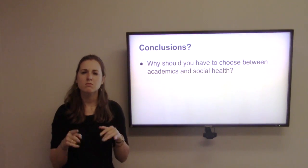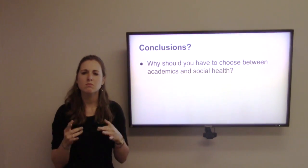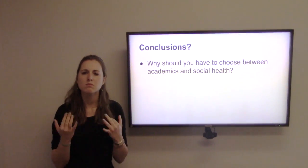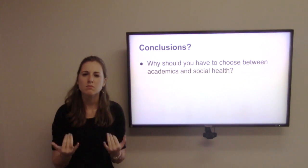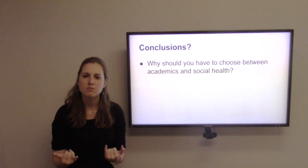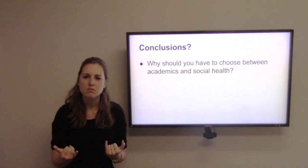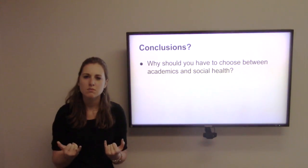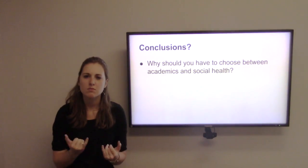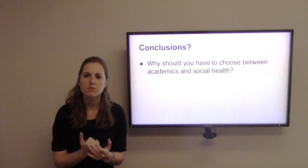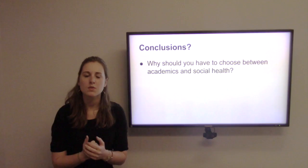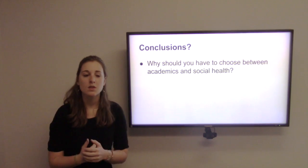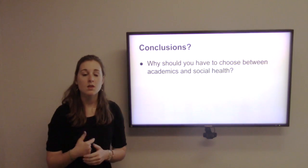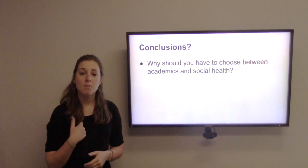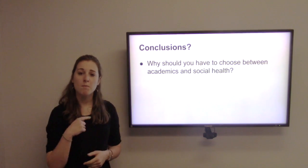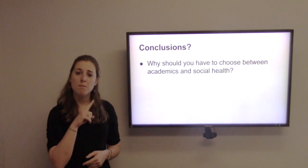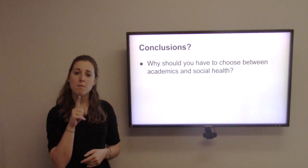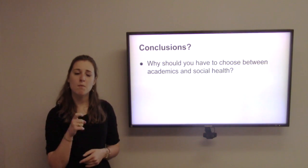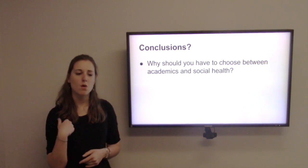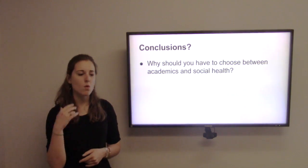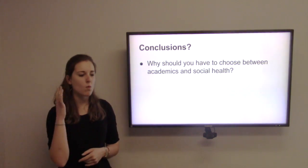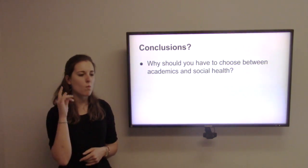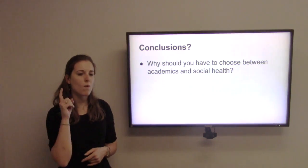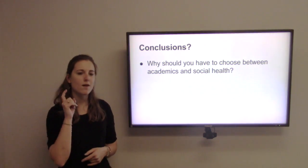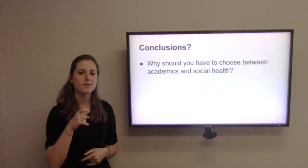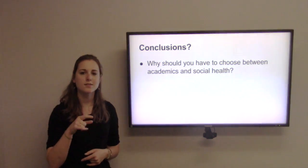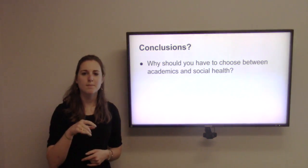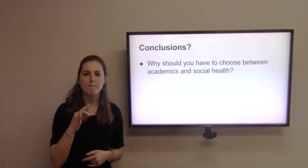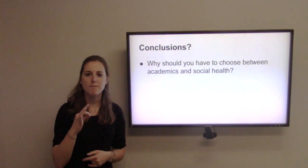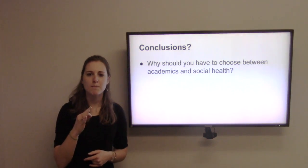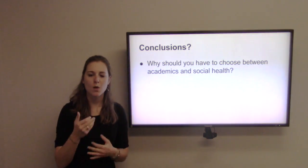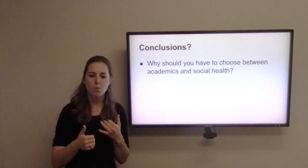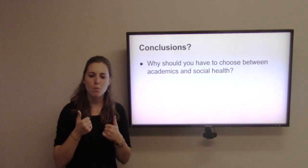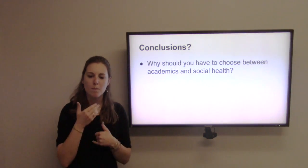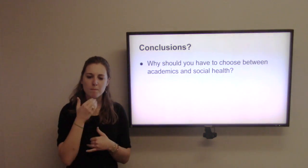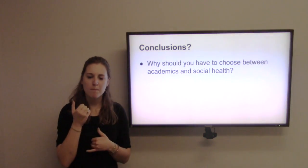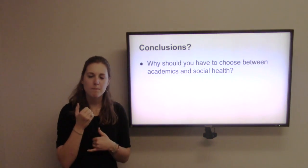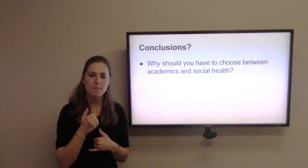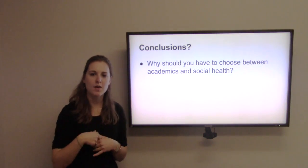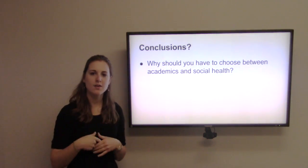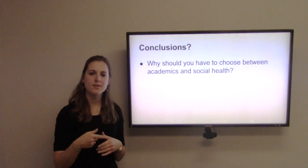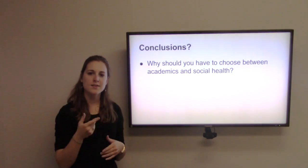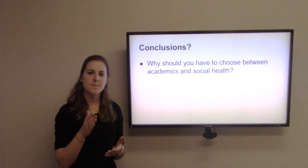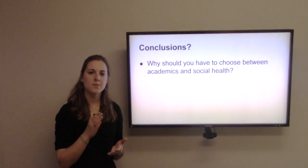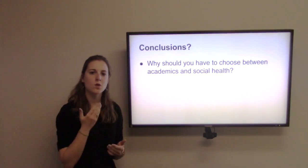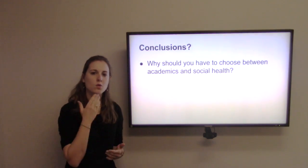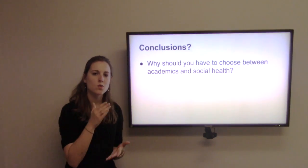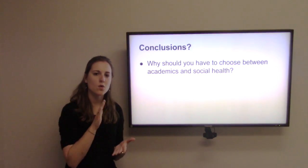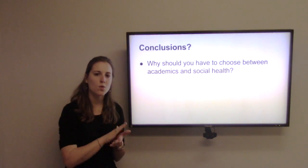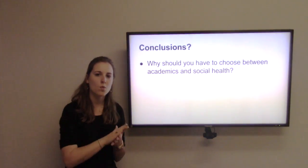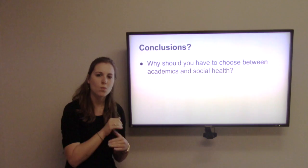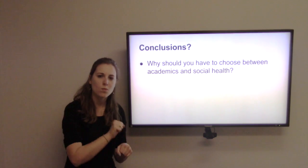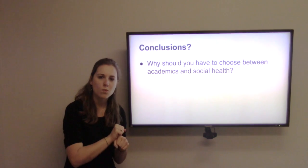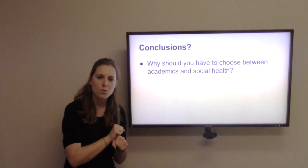So now my question is, why do you need to choose between better academics and a healthy social life?